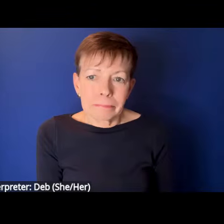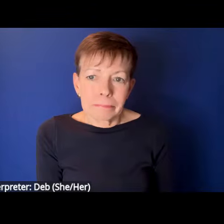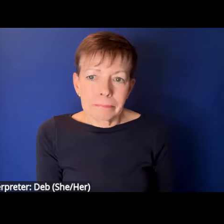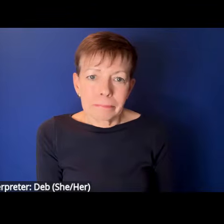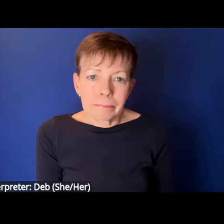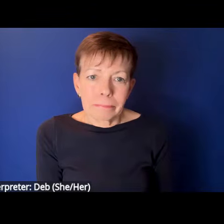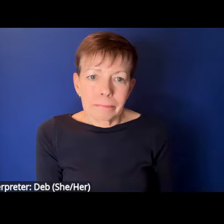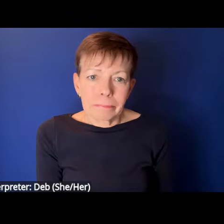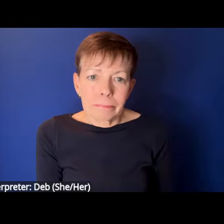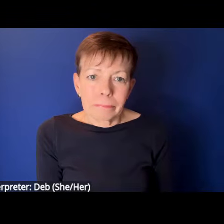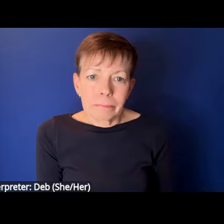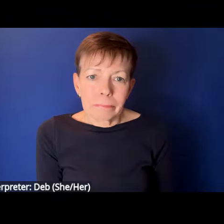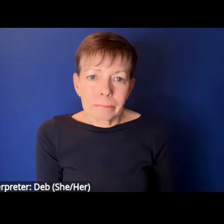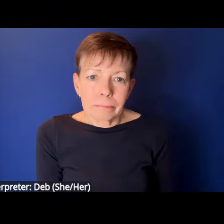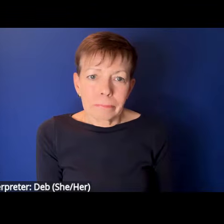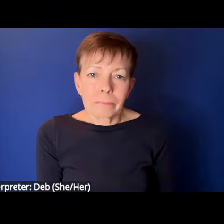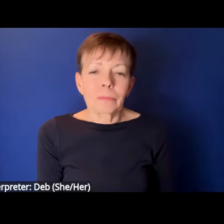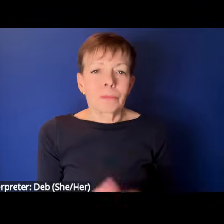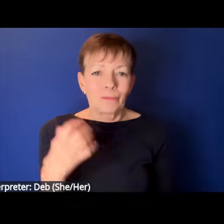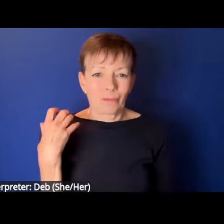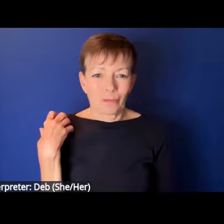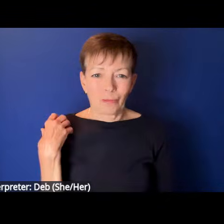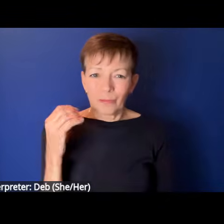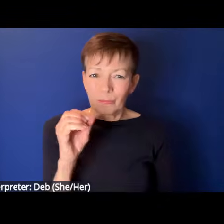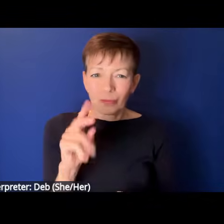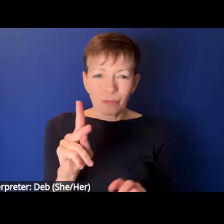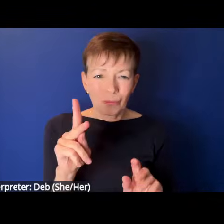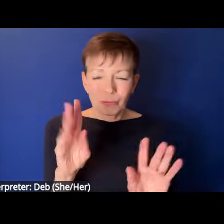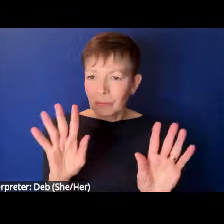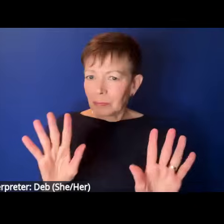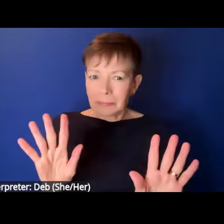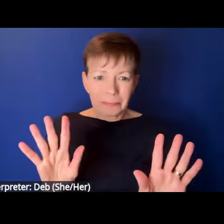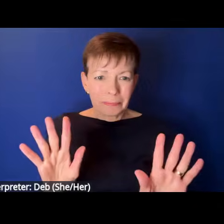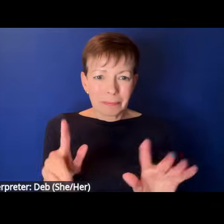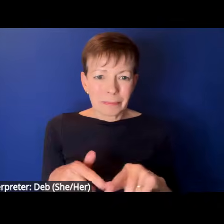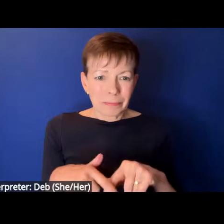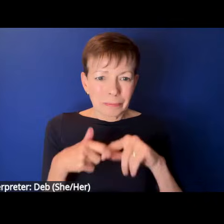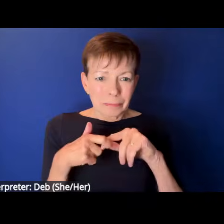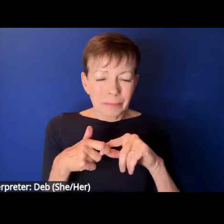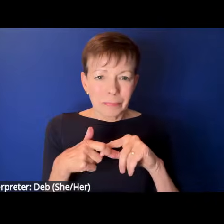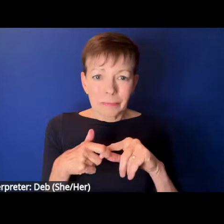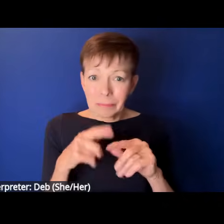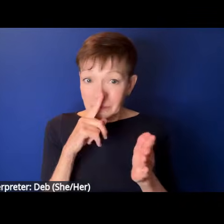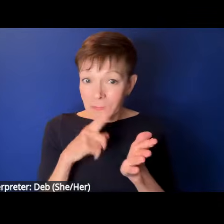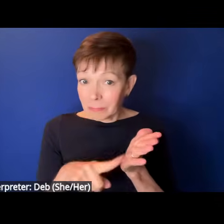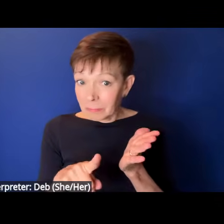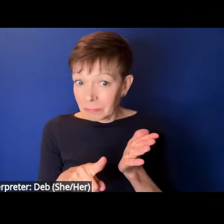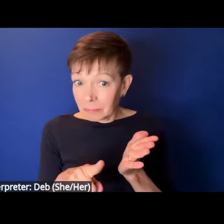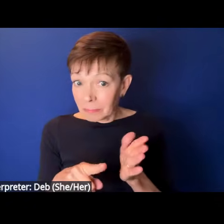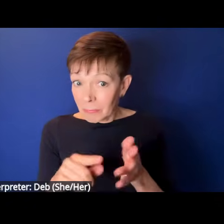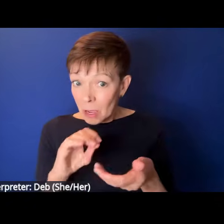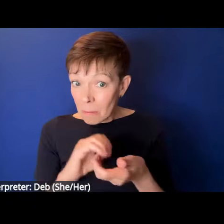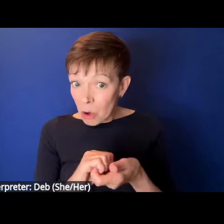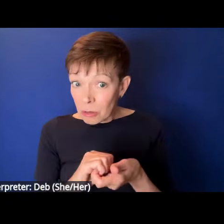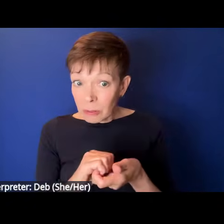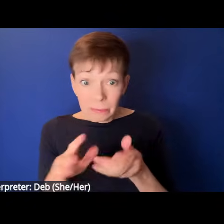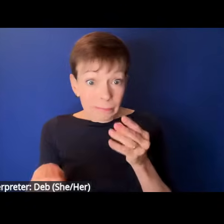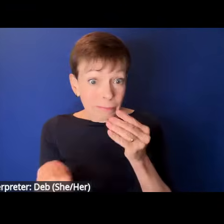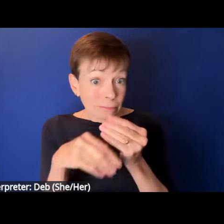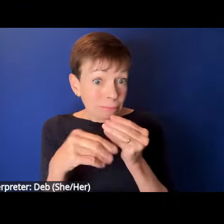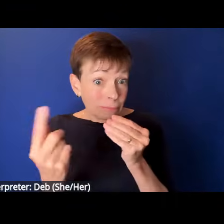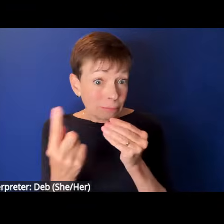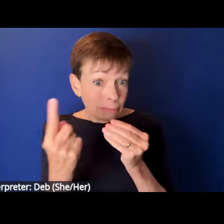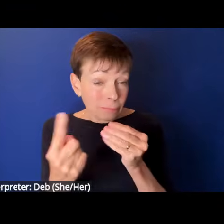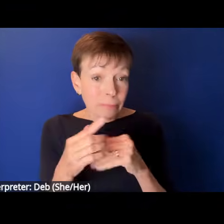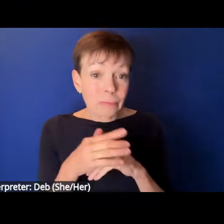Okay, so I'm just gonna pause here for a second, just to check in with our partners to see if there's anything else that you wanted to add